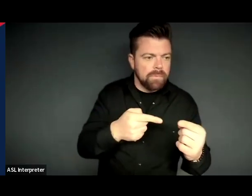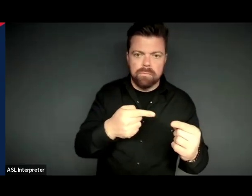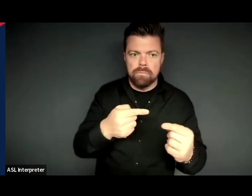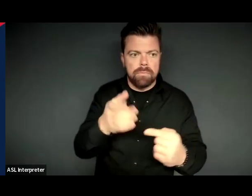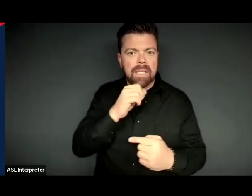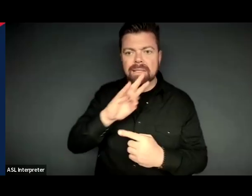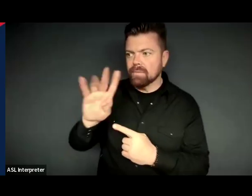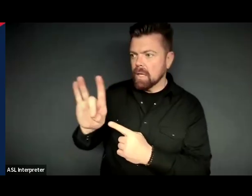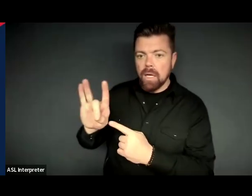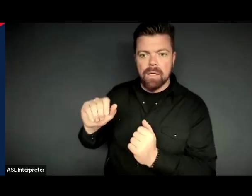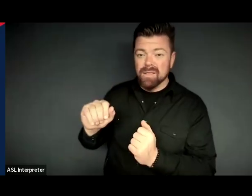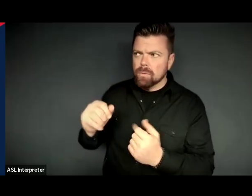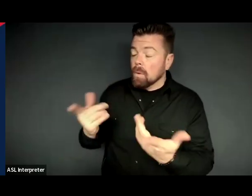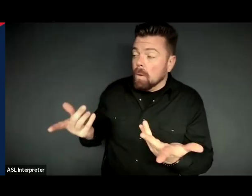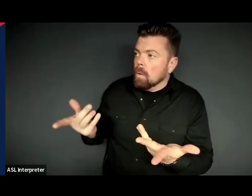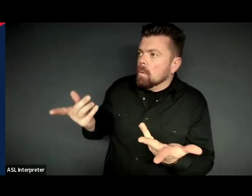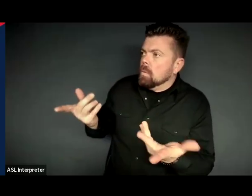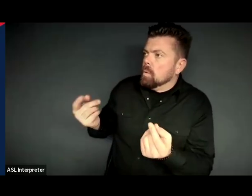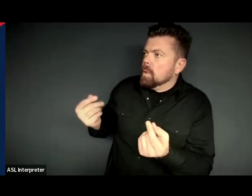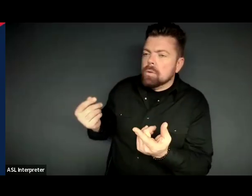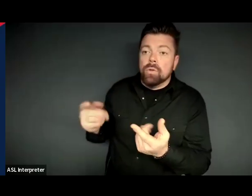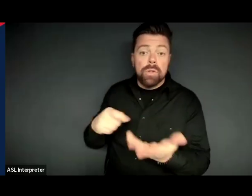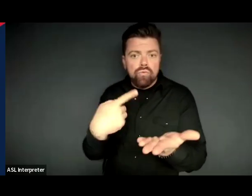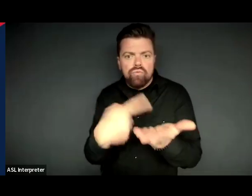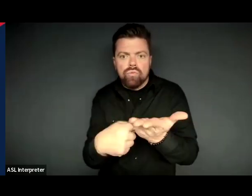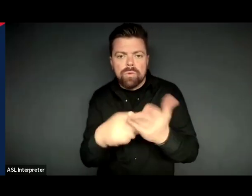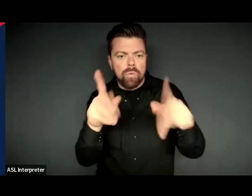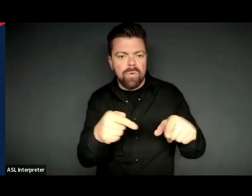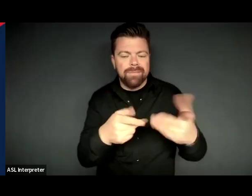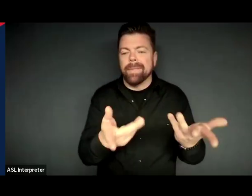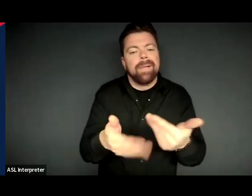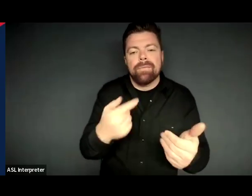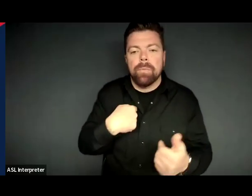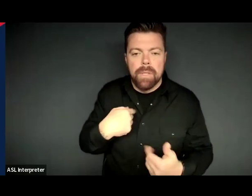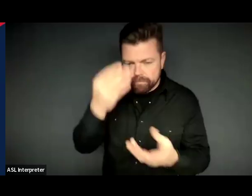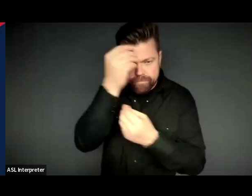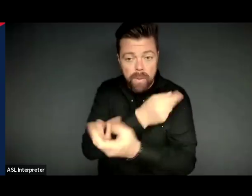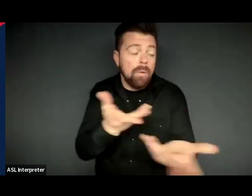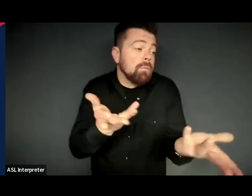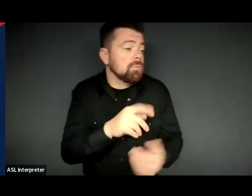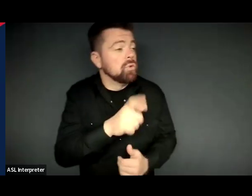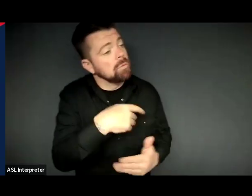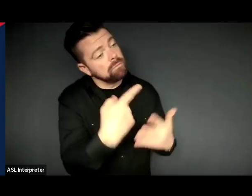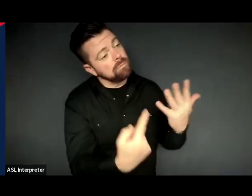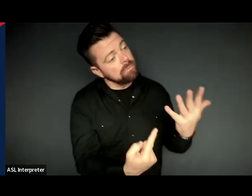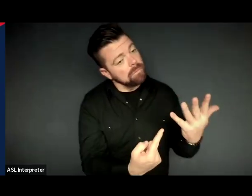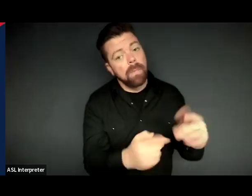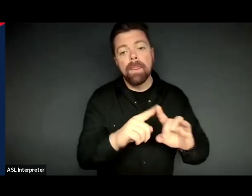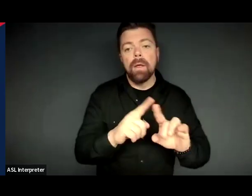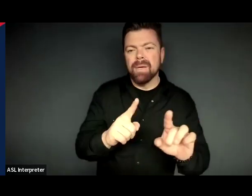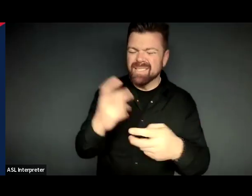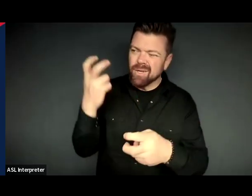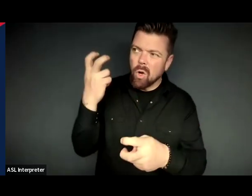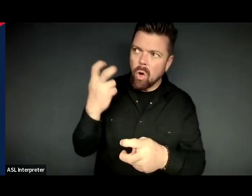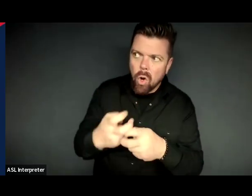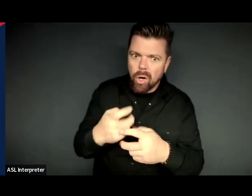need to talk to somebody. I mean, it's easy for me to say, well, you should do these things, but it's hard